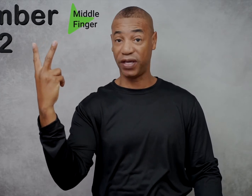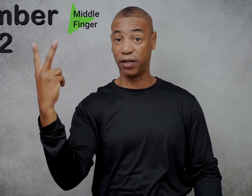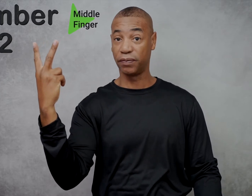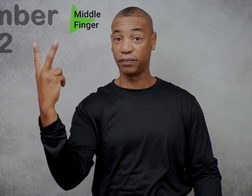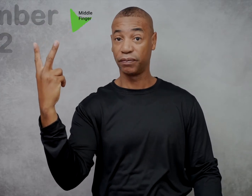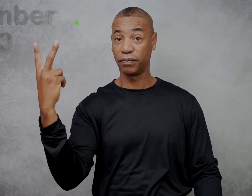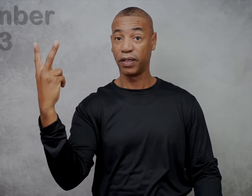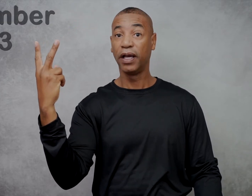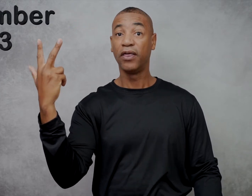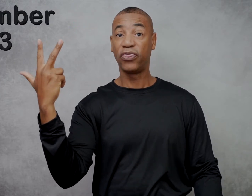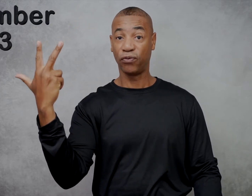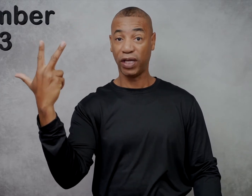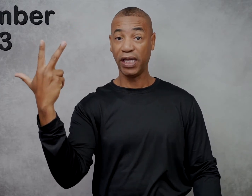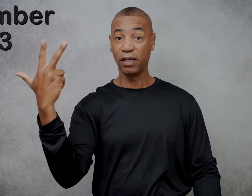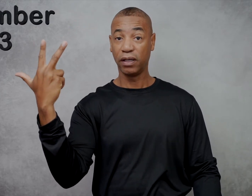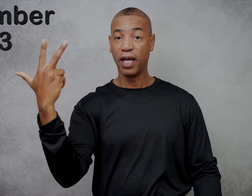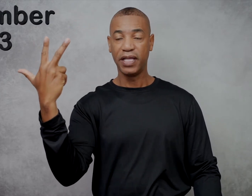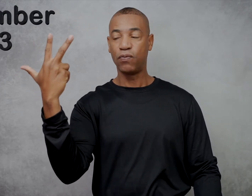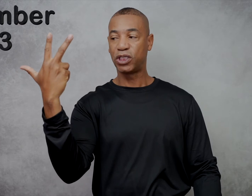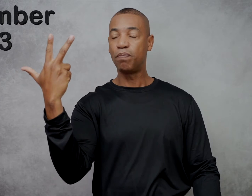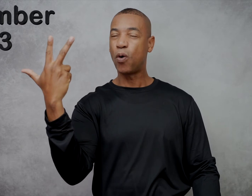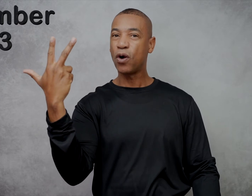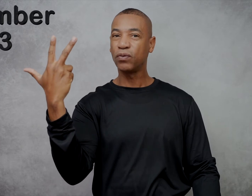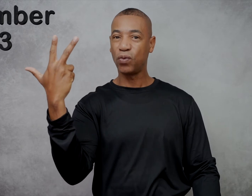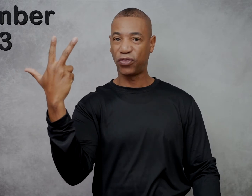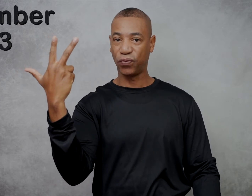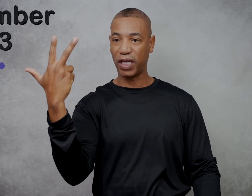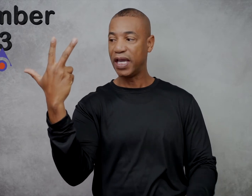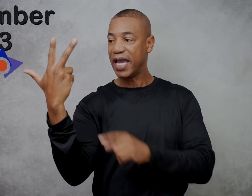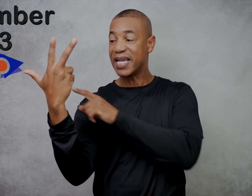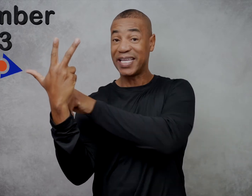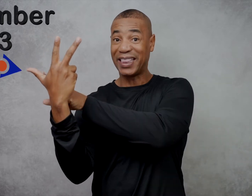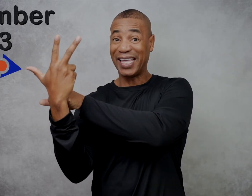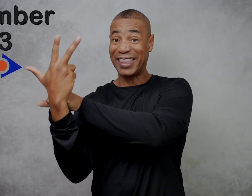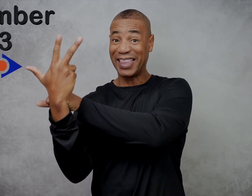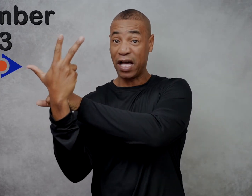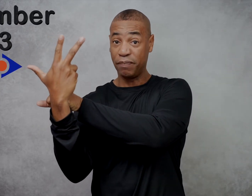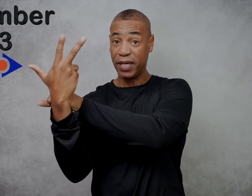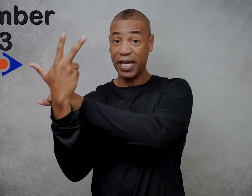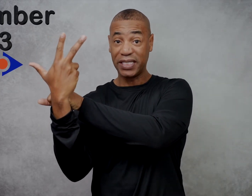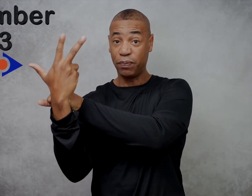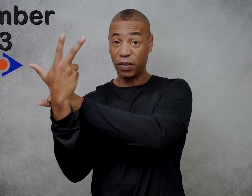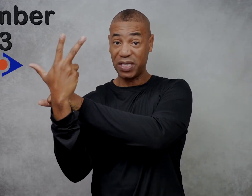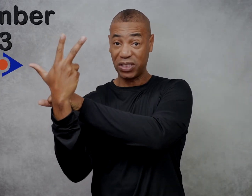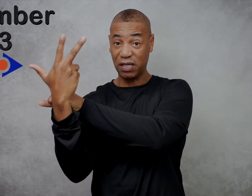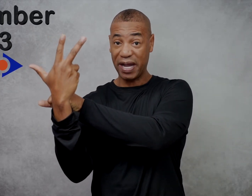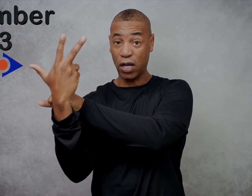finger. 3. Now what's important with 3 is that the thumb is able to be seen by the